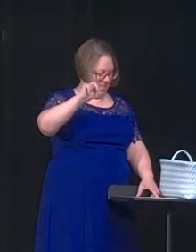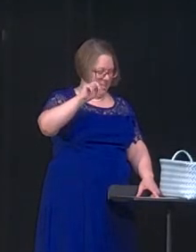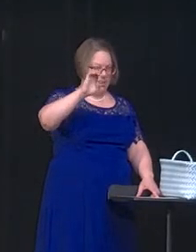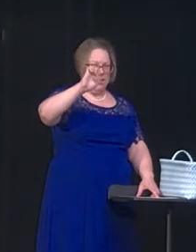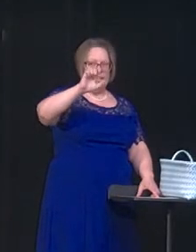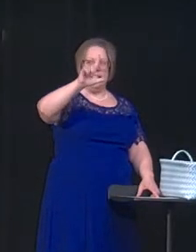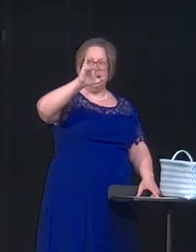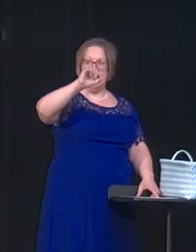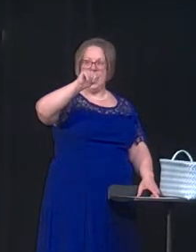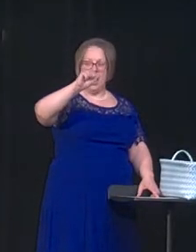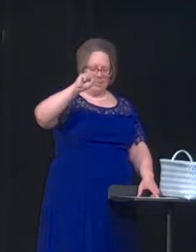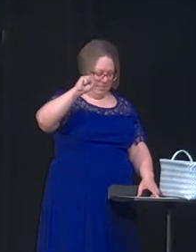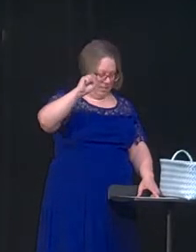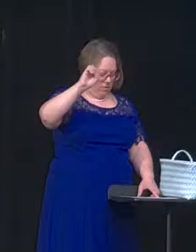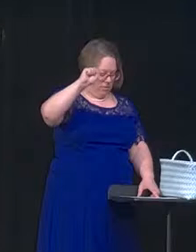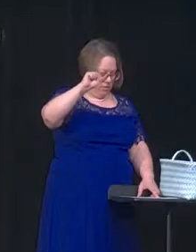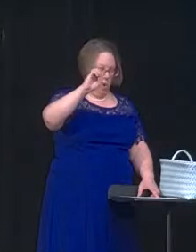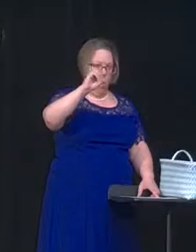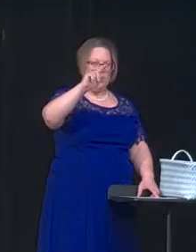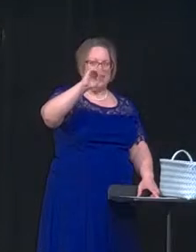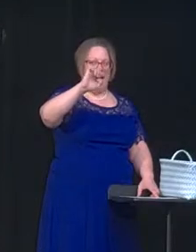Ethan Elias Sotelo.